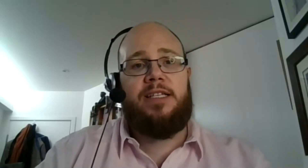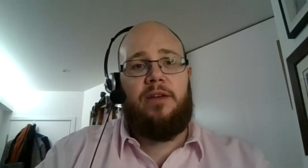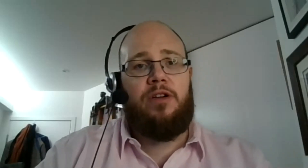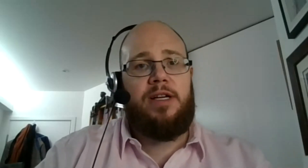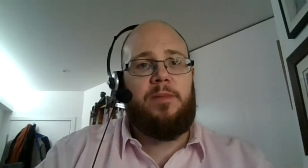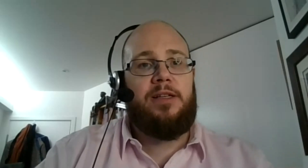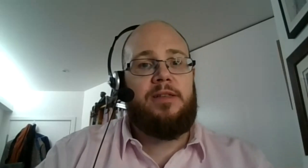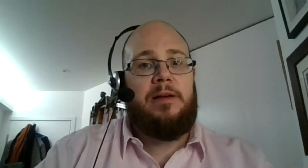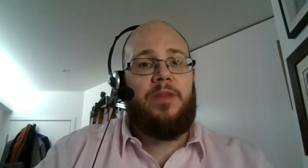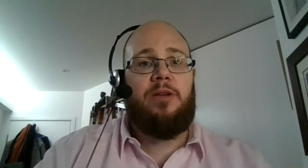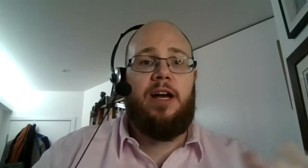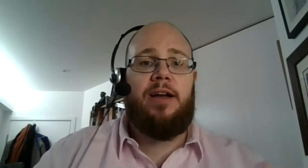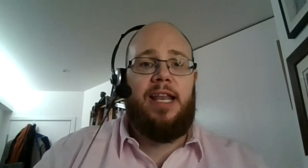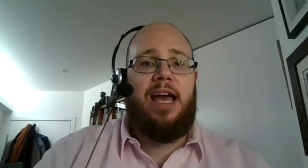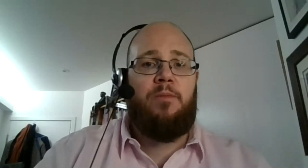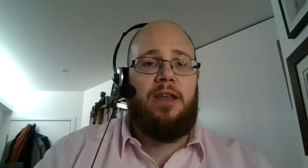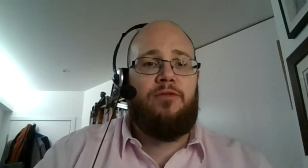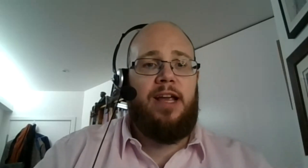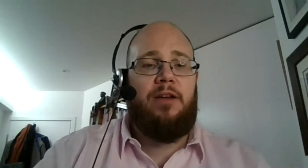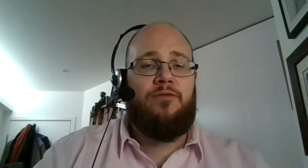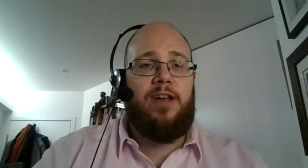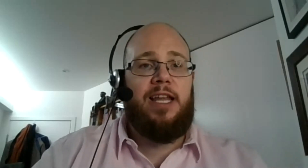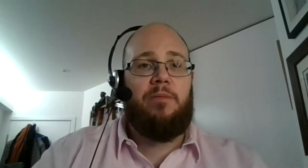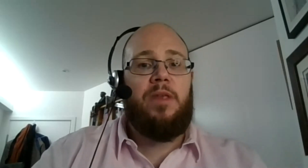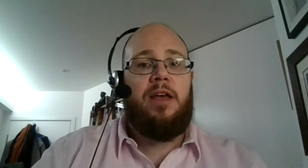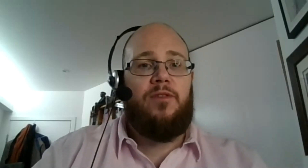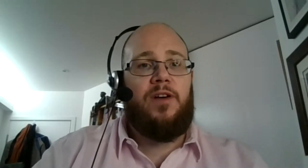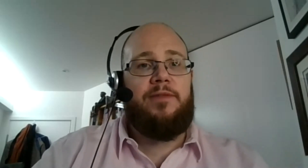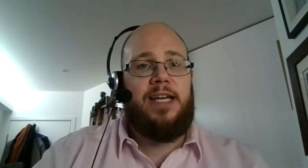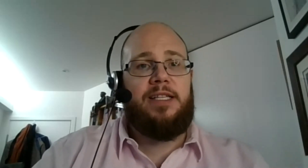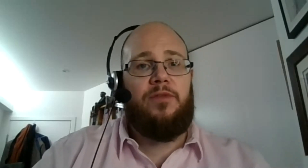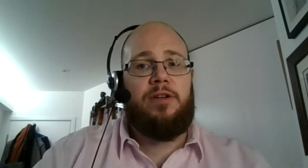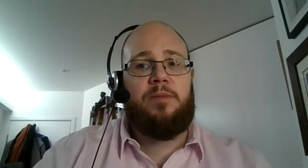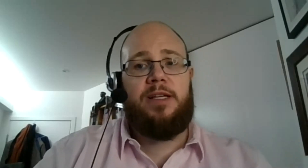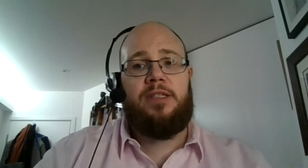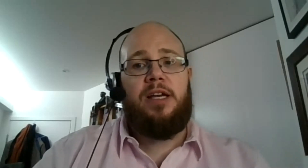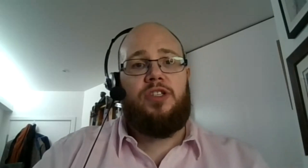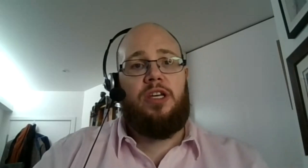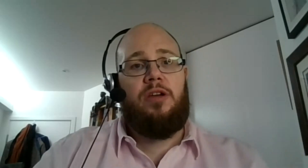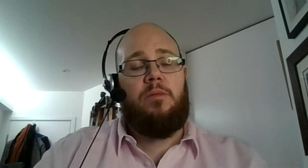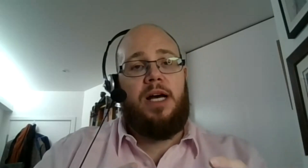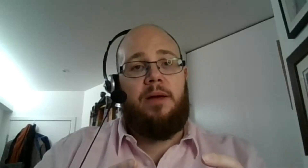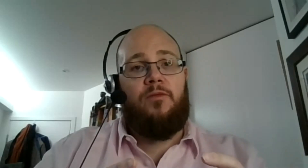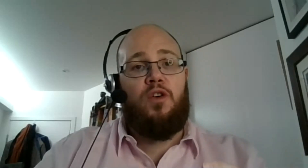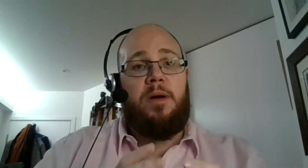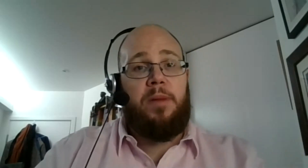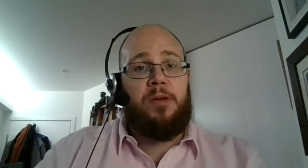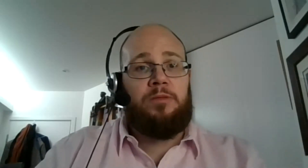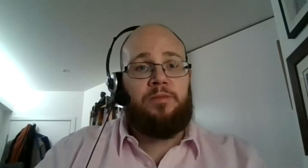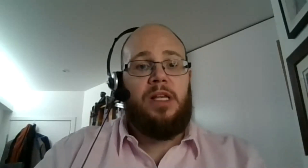over Christmas. So we are going to get a bit of freedom for 5 days over Christmas to form a bubble.